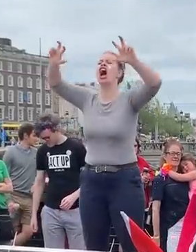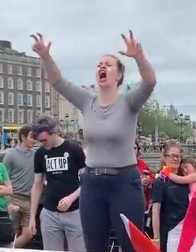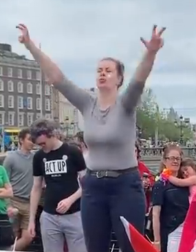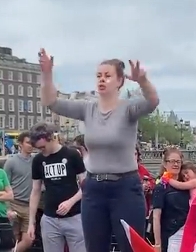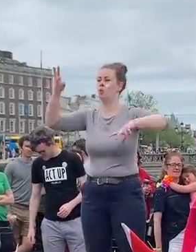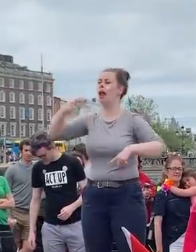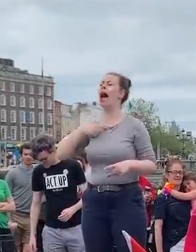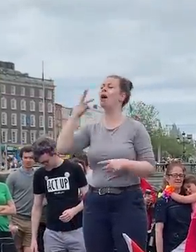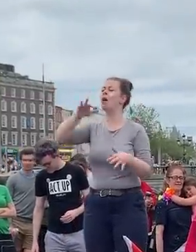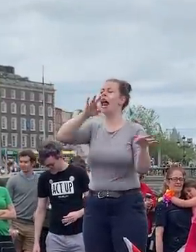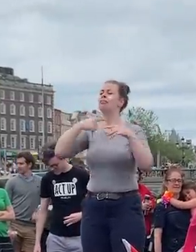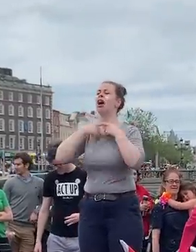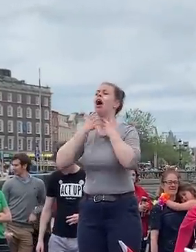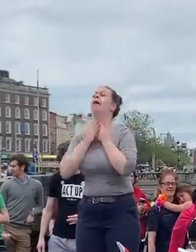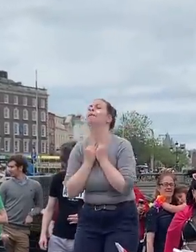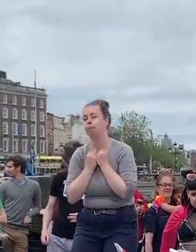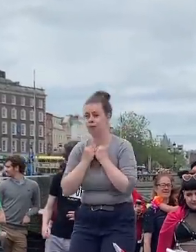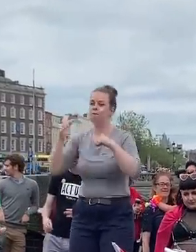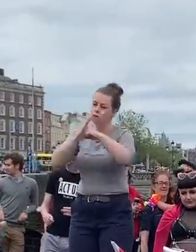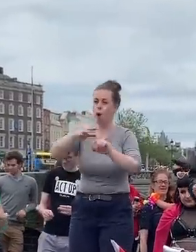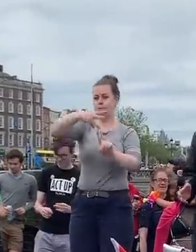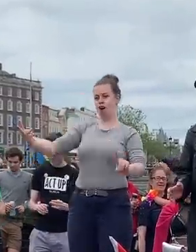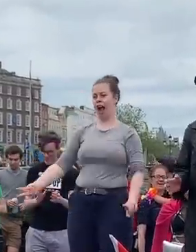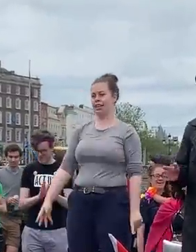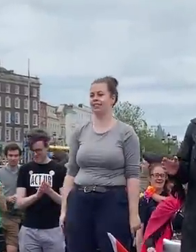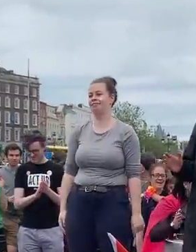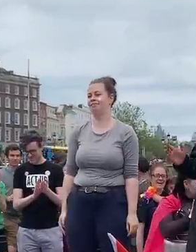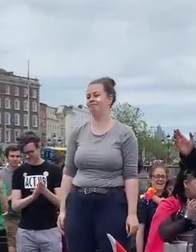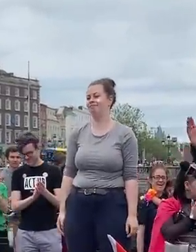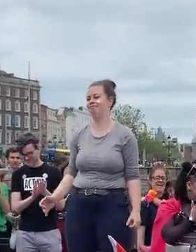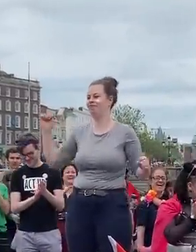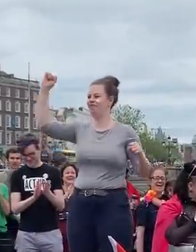going to lose my voice one more time for Pride.